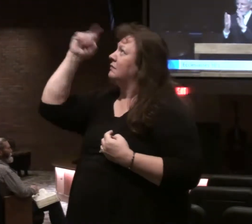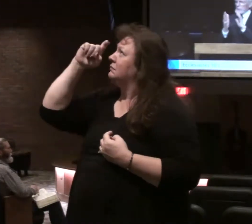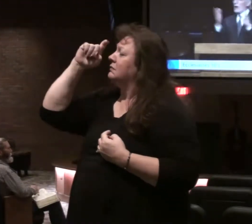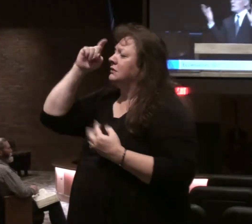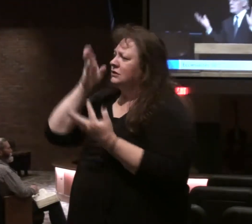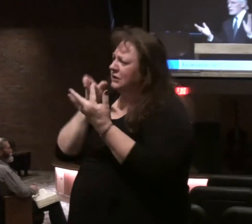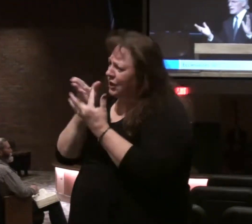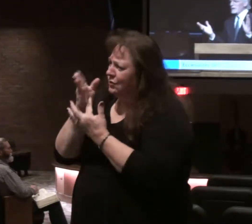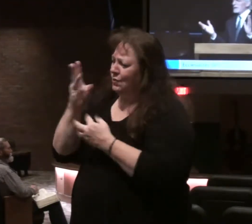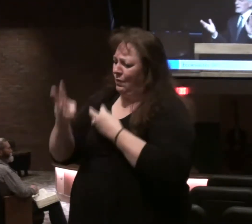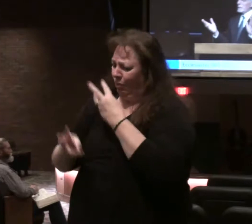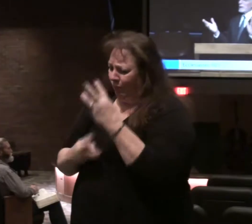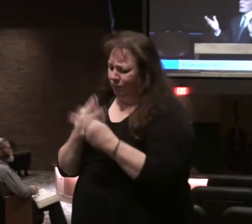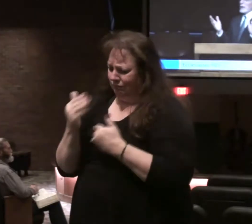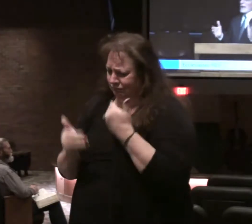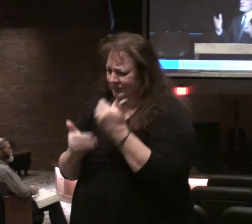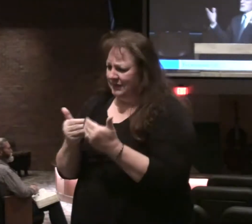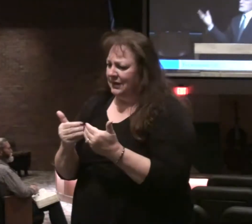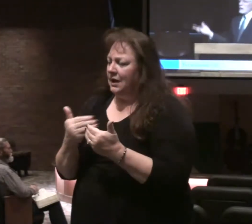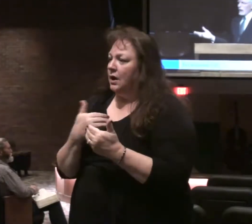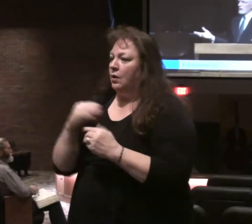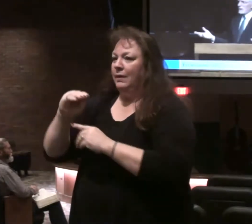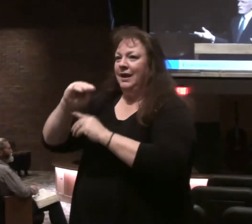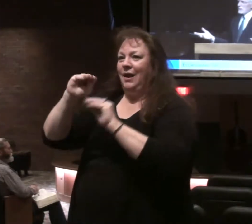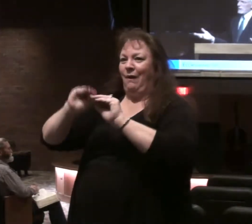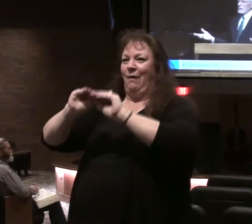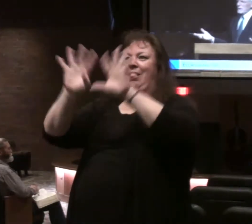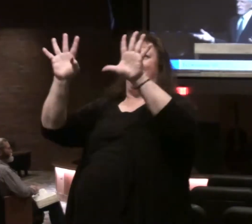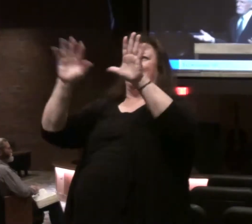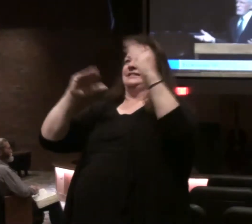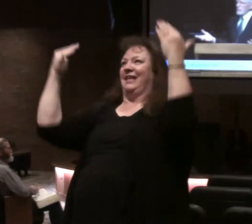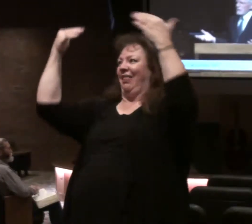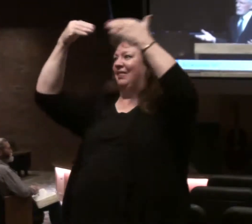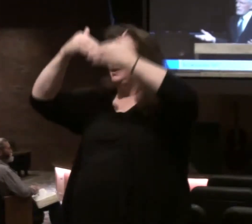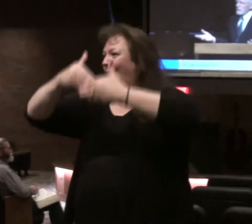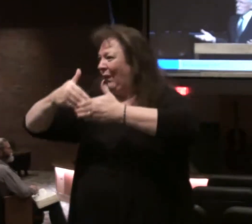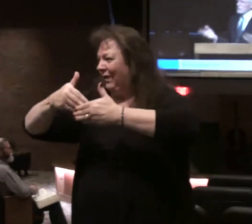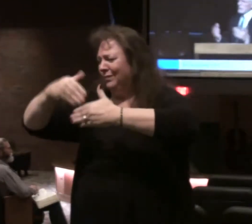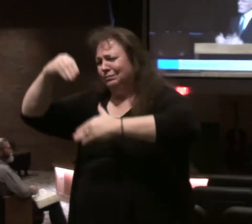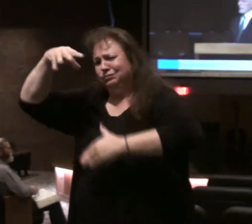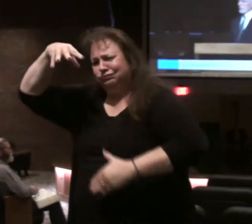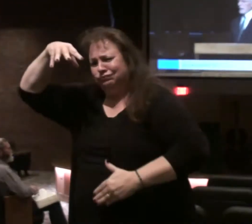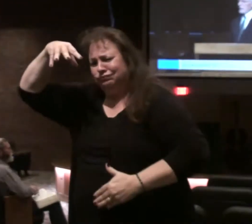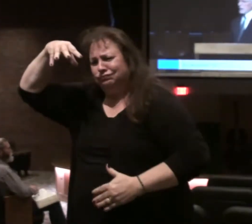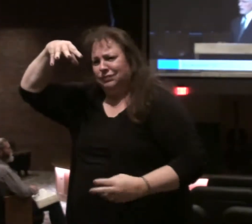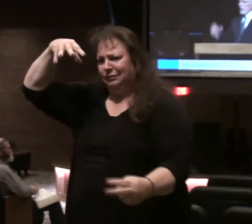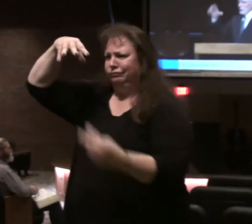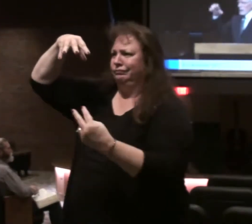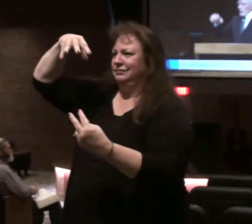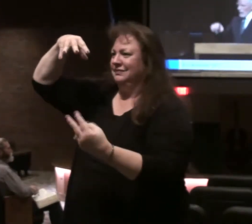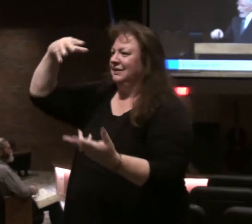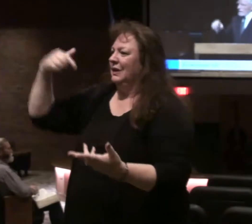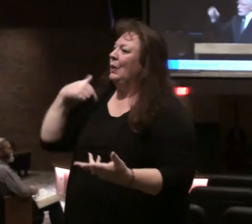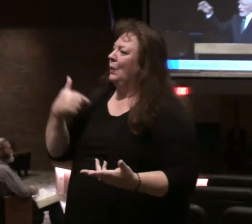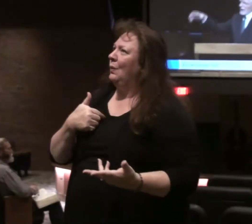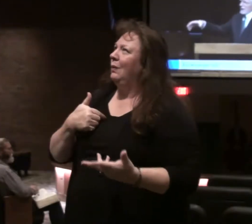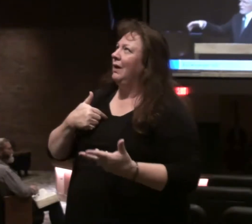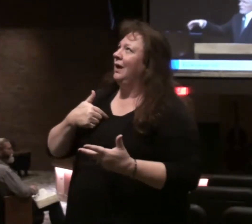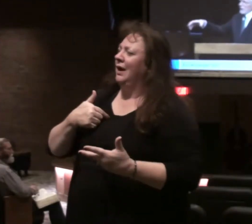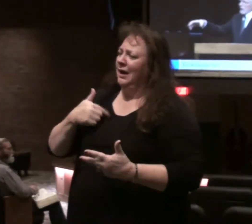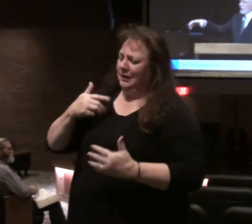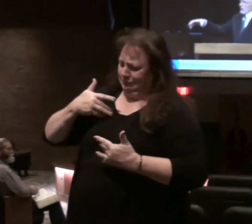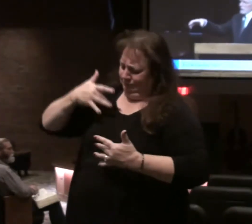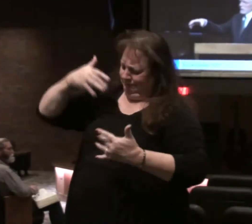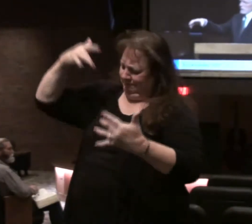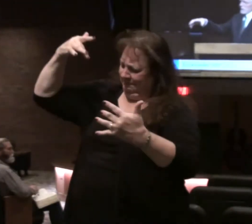world. As Paul puts it, we are lights in the darkness. Same point he wrote to the Philippians. We are light shining